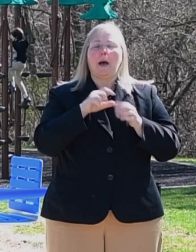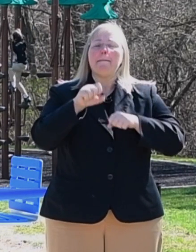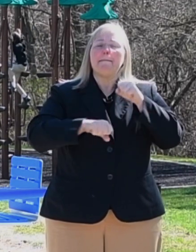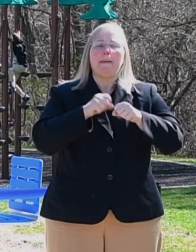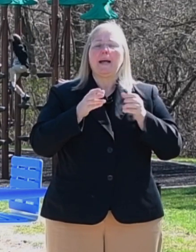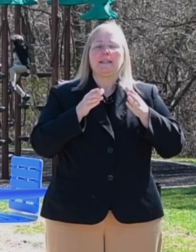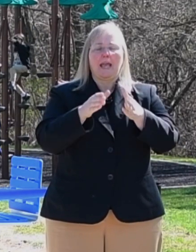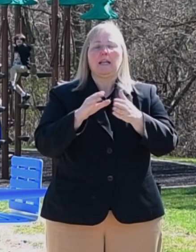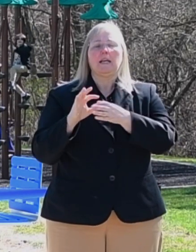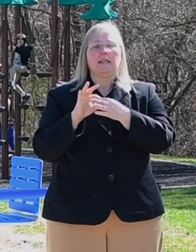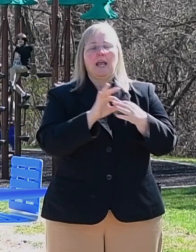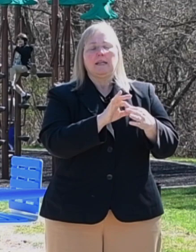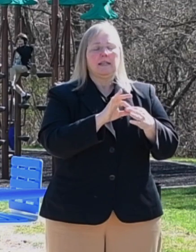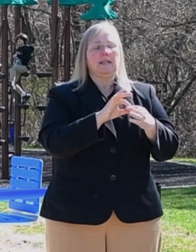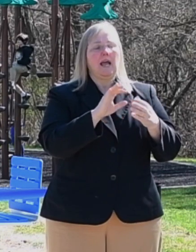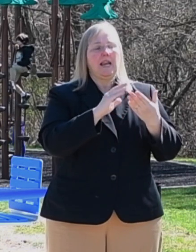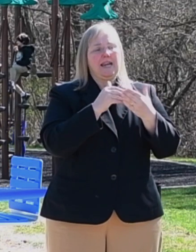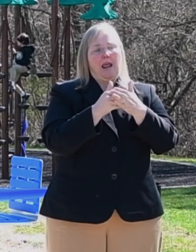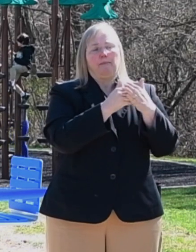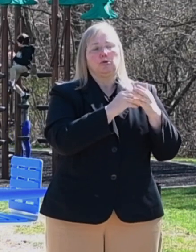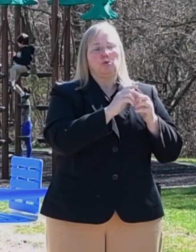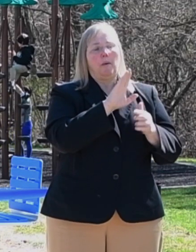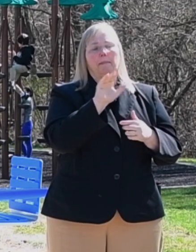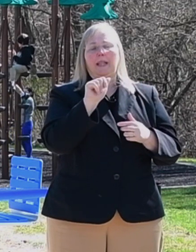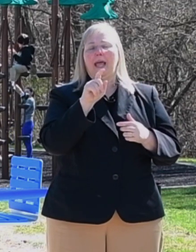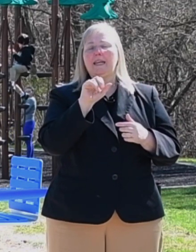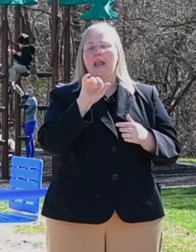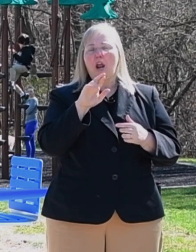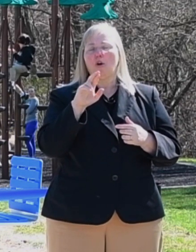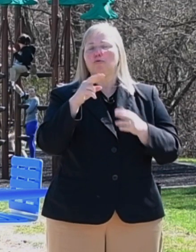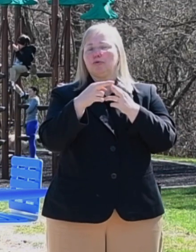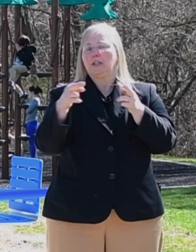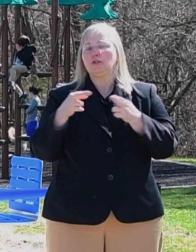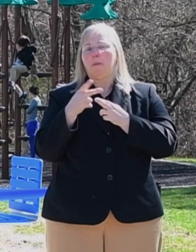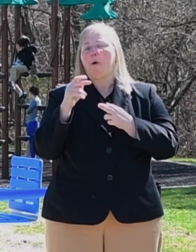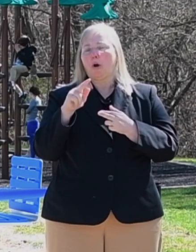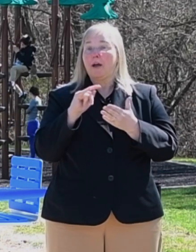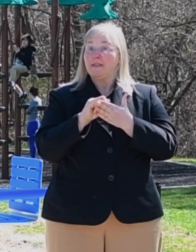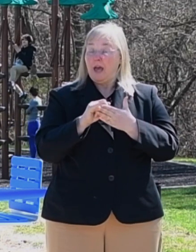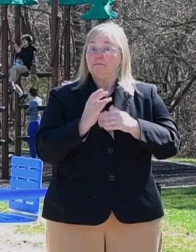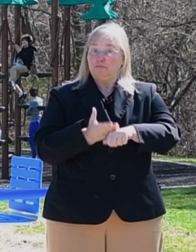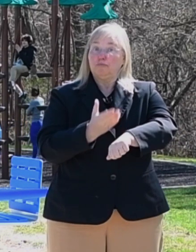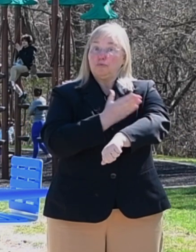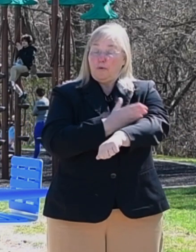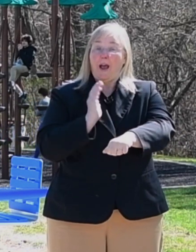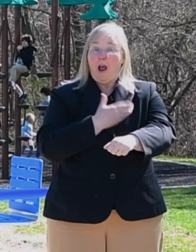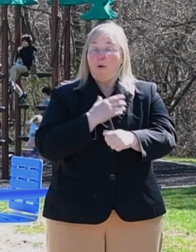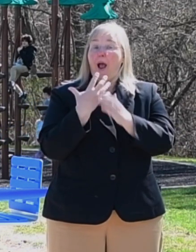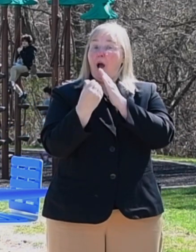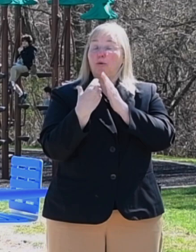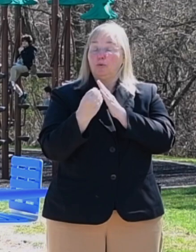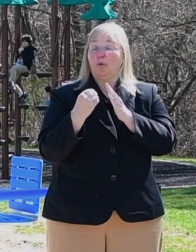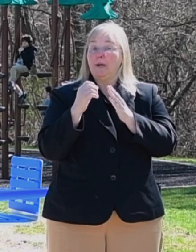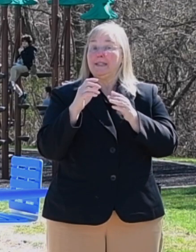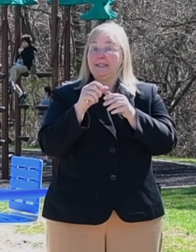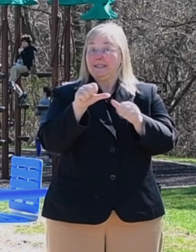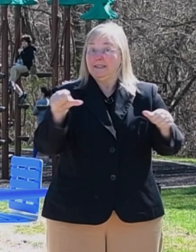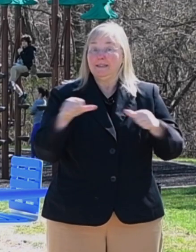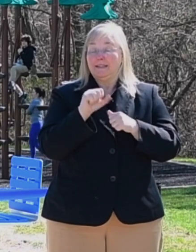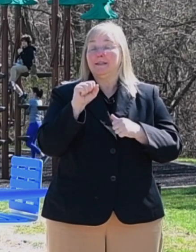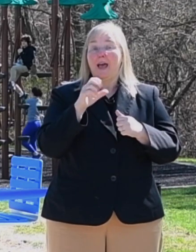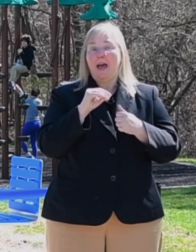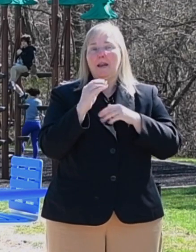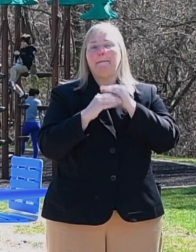connecting neighbors to Blandair Regional Park. This furthered our outdoor spaces and buildings domain.